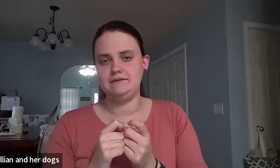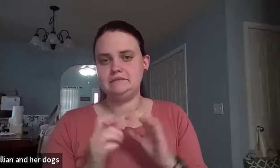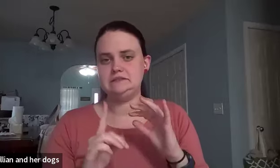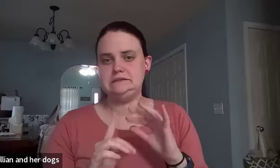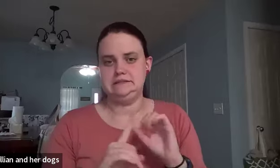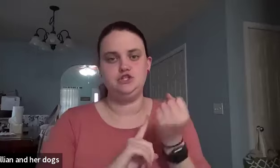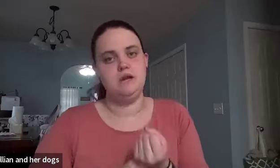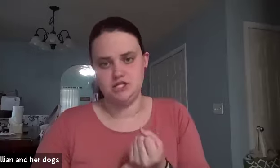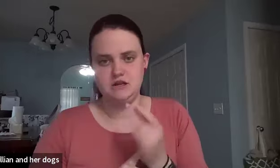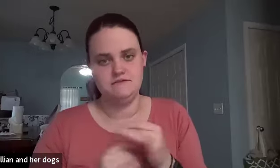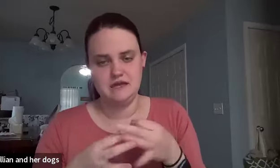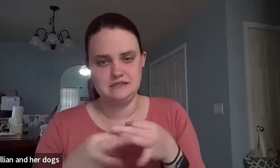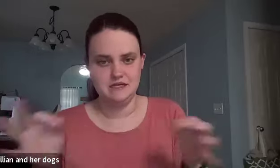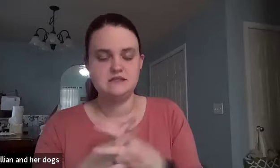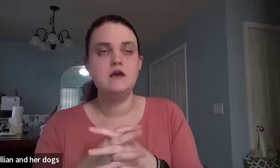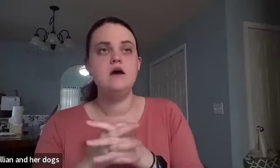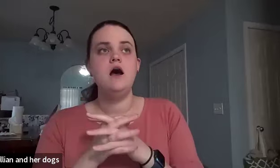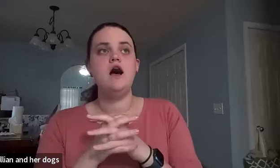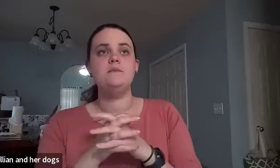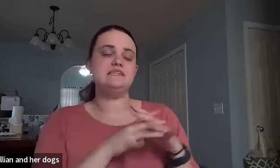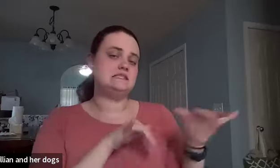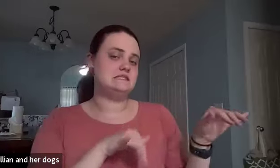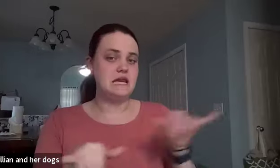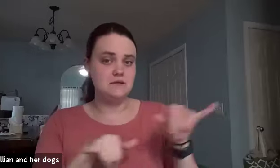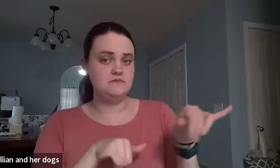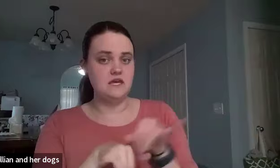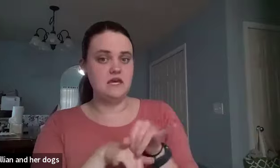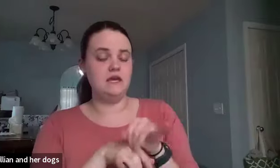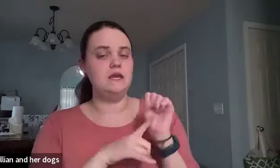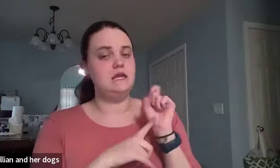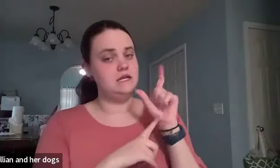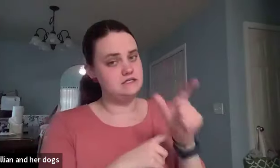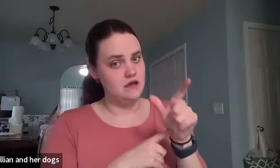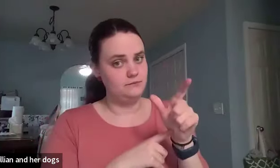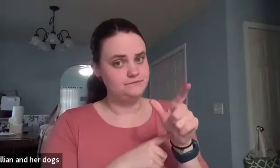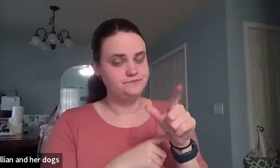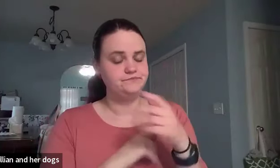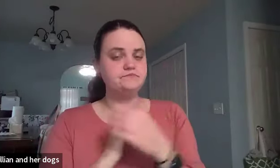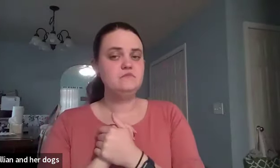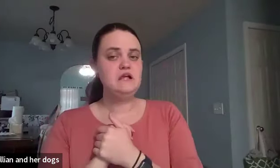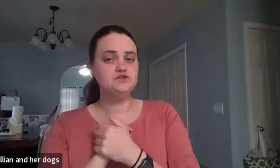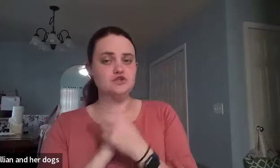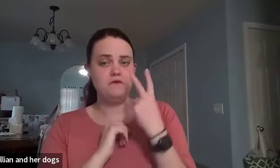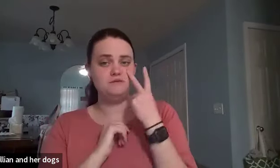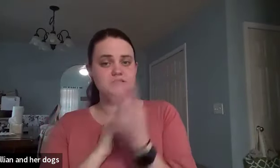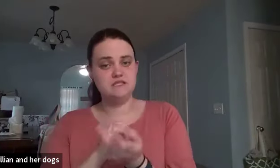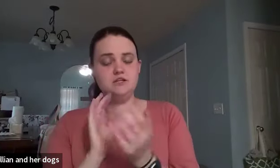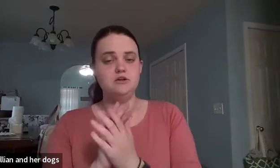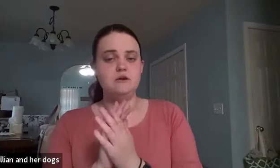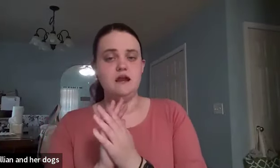like, situation of that sentence. It's the same thing in ASL. So if I were to see you and